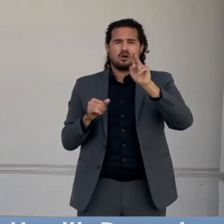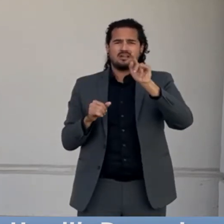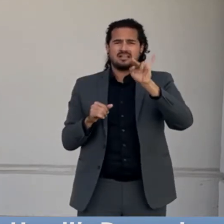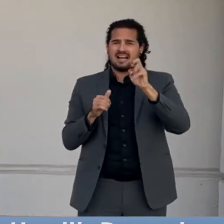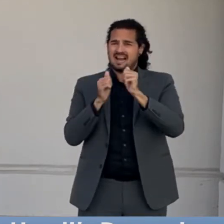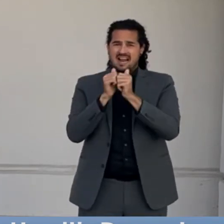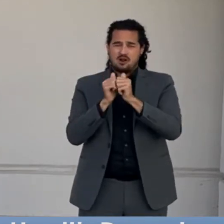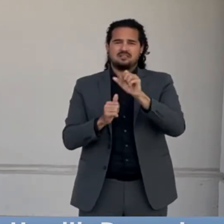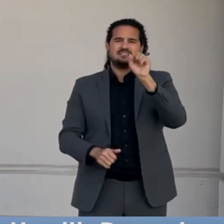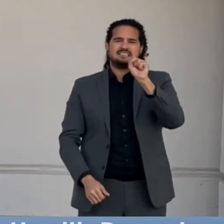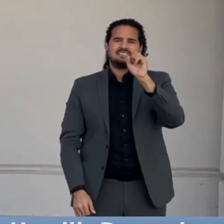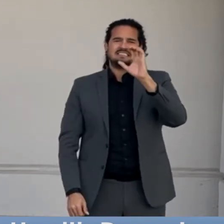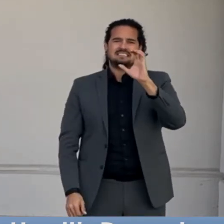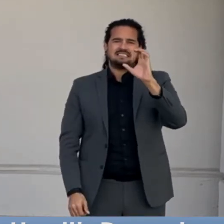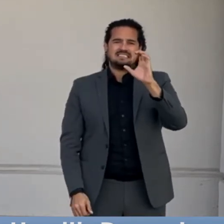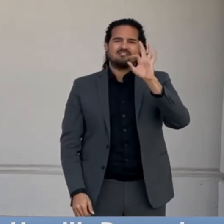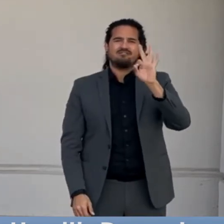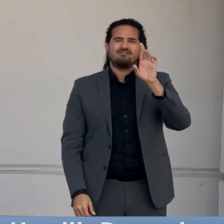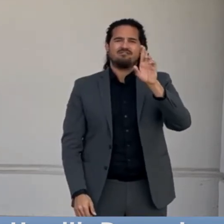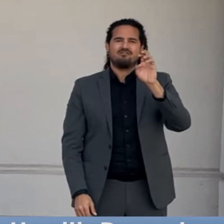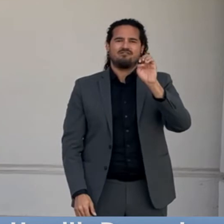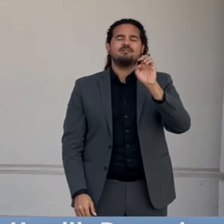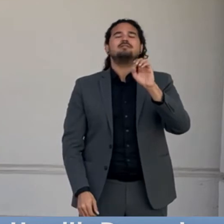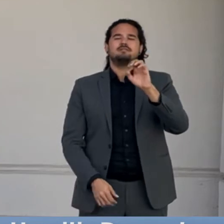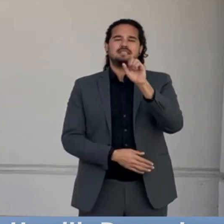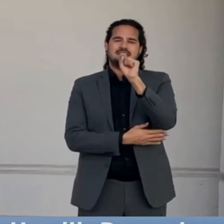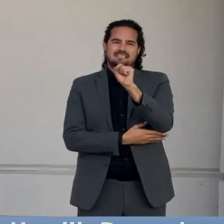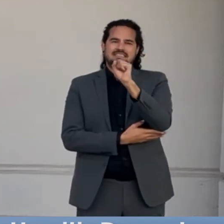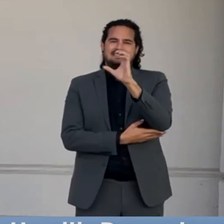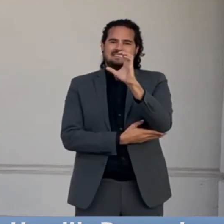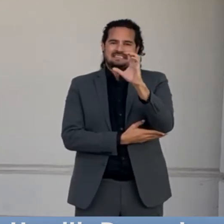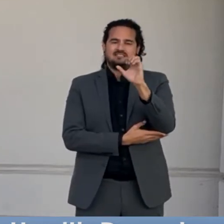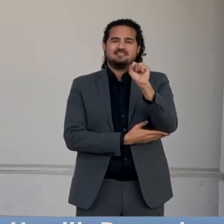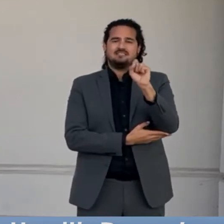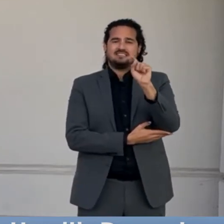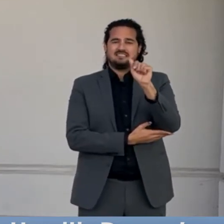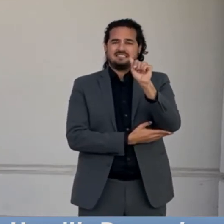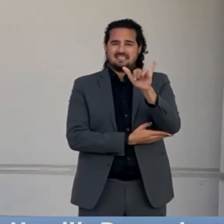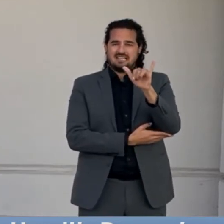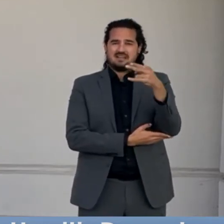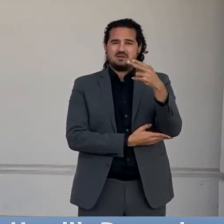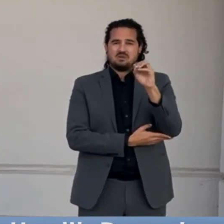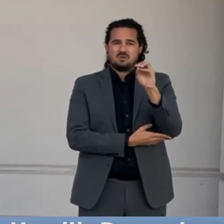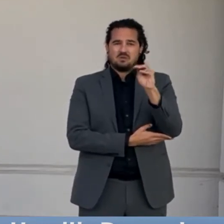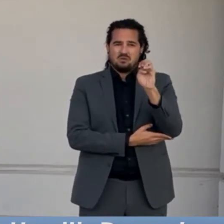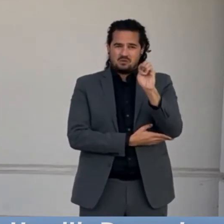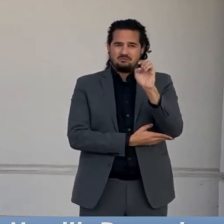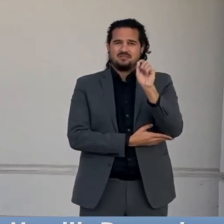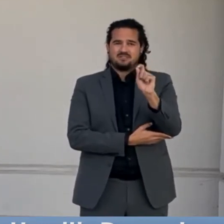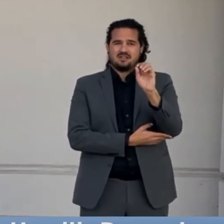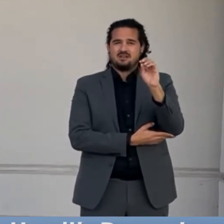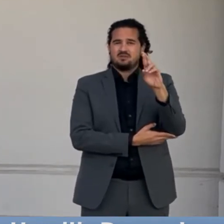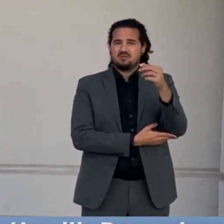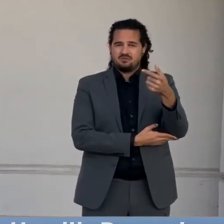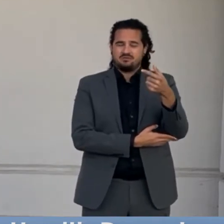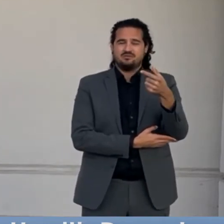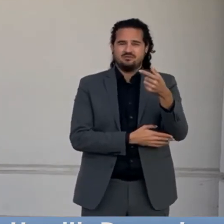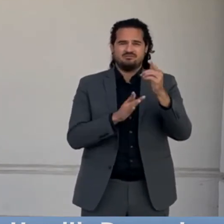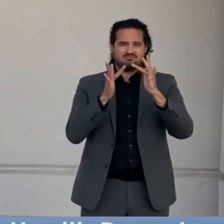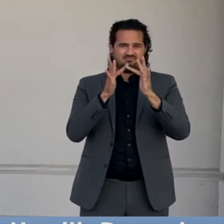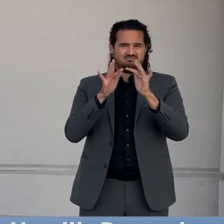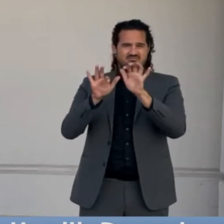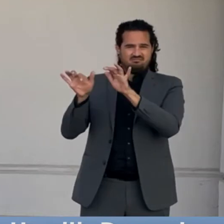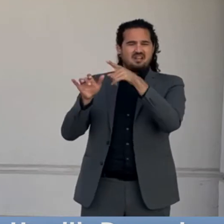sccstayhome.org. In addition, folks can find information on testing, who should be tested, and where to get tested by going